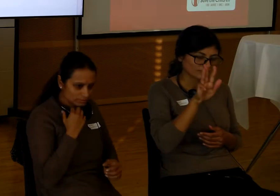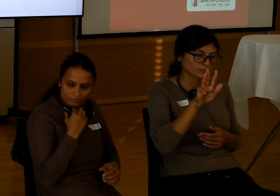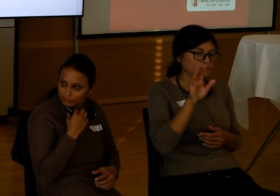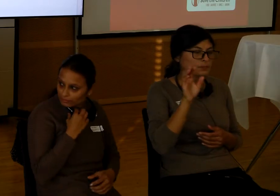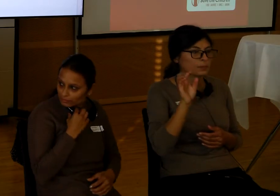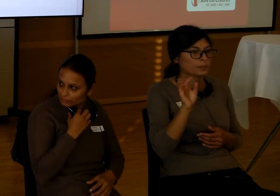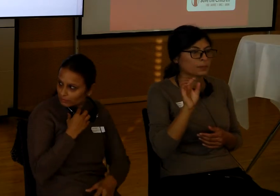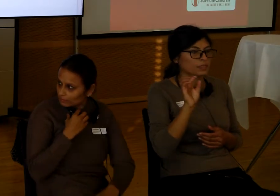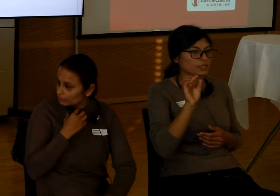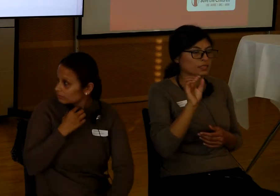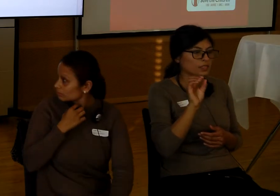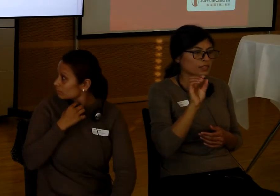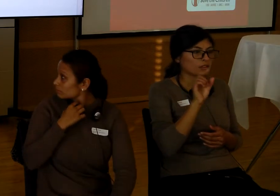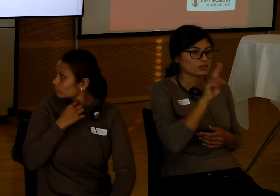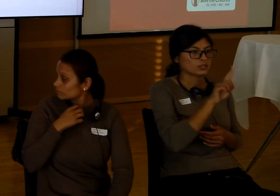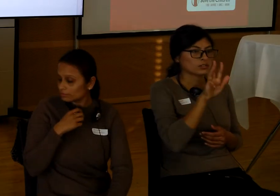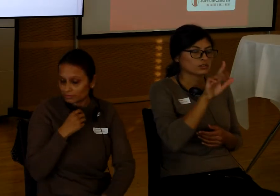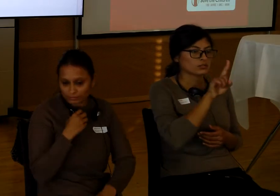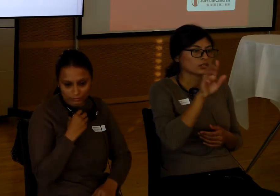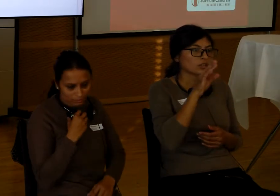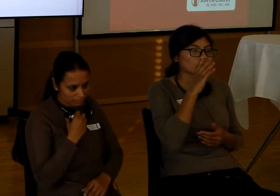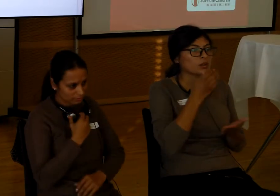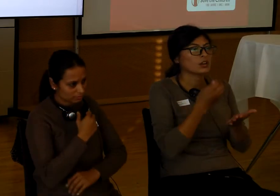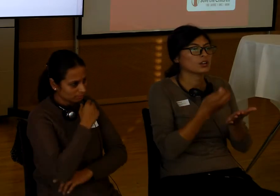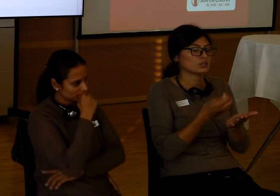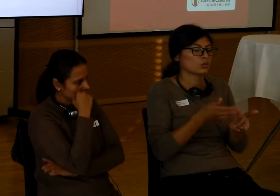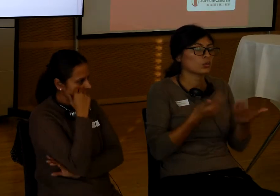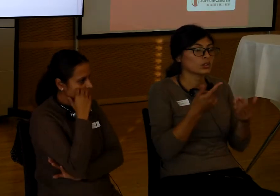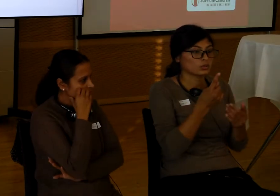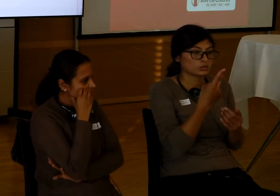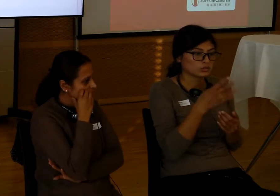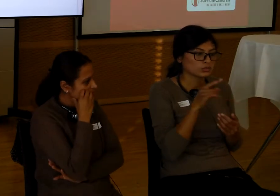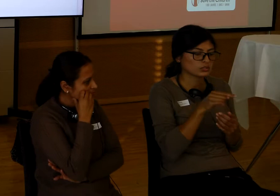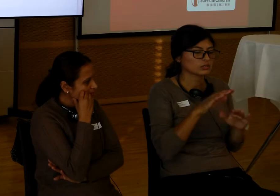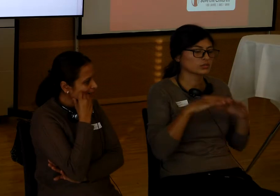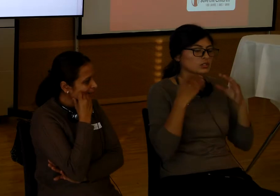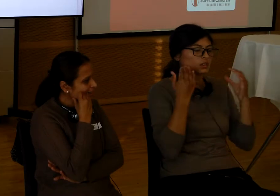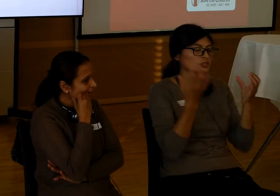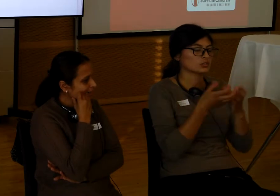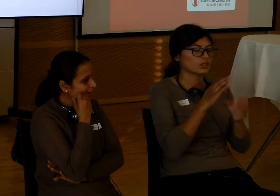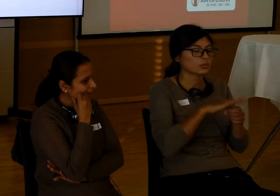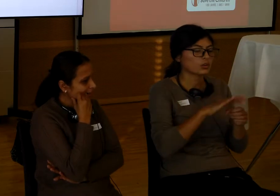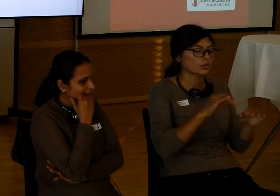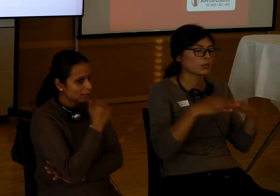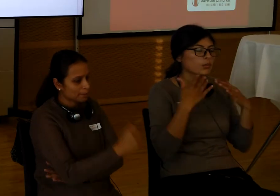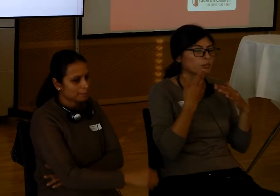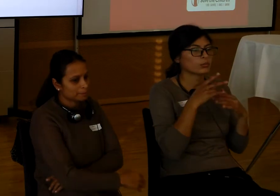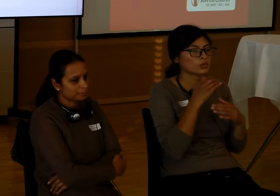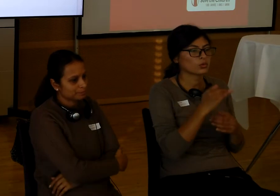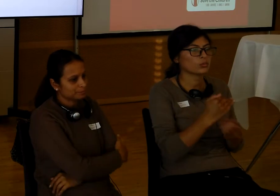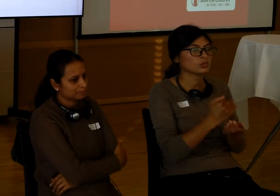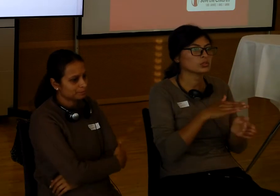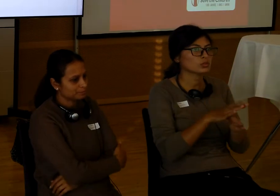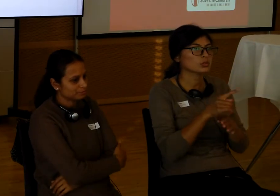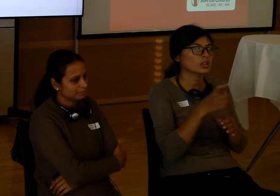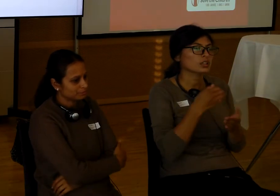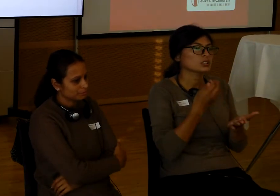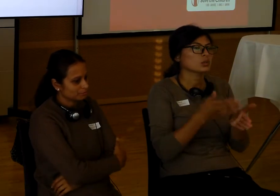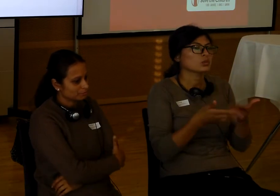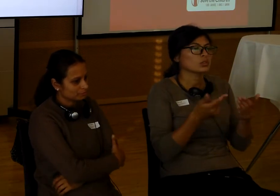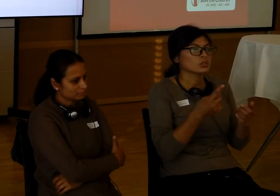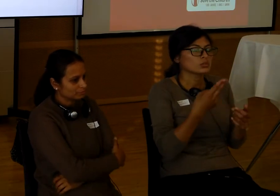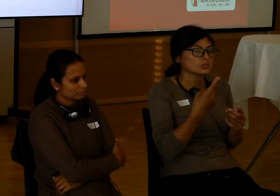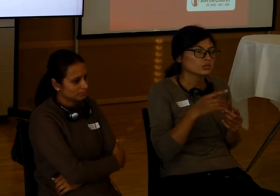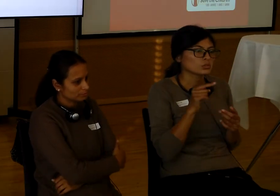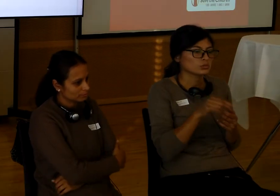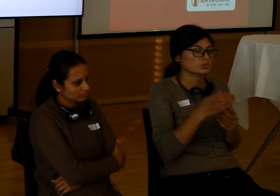Eglantine Jepp to help children affected by World War I. 100 years later, Save the Children is